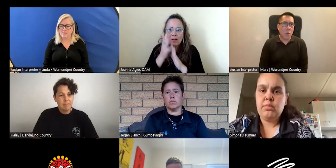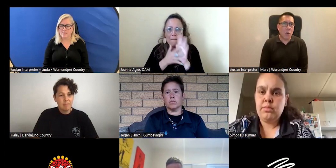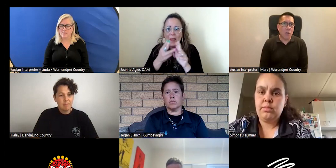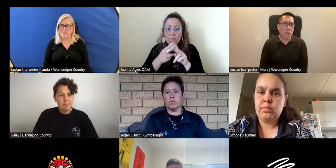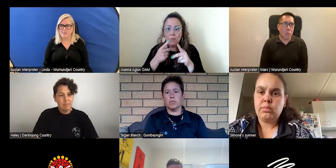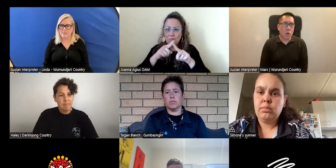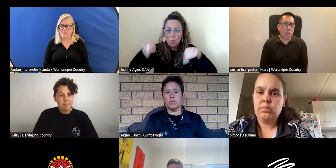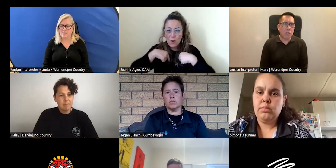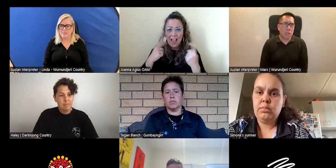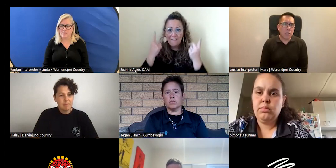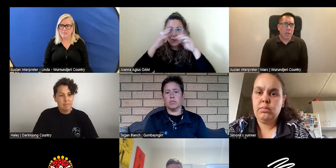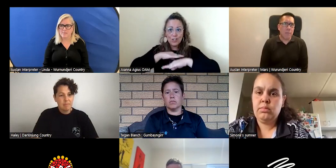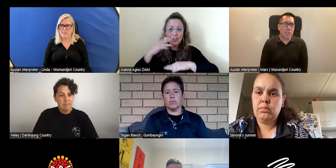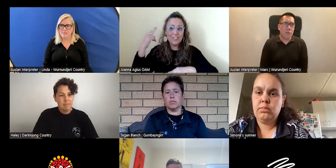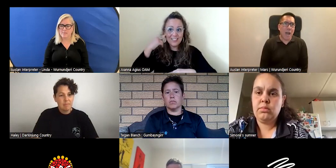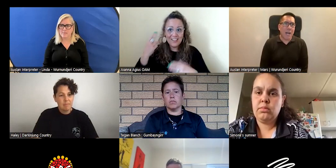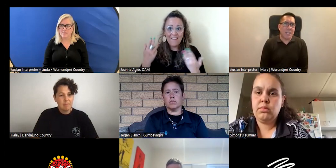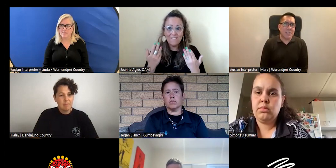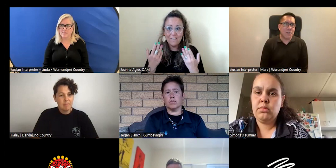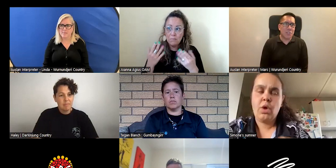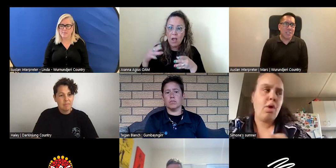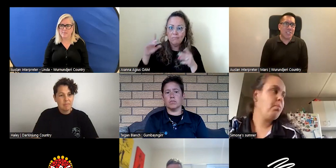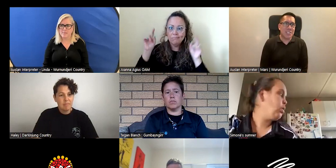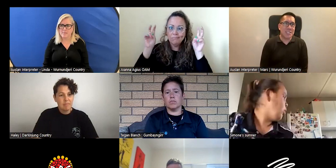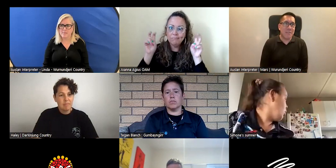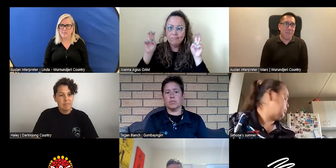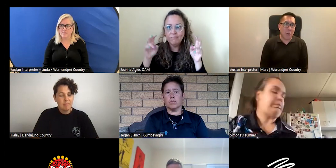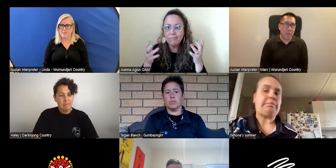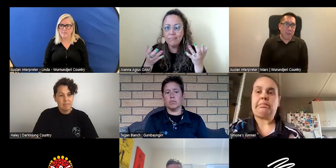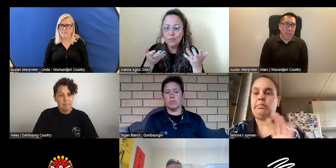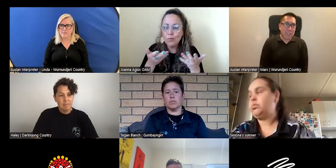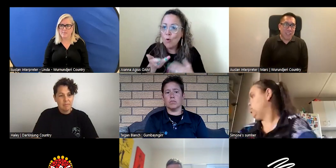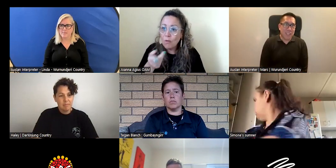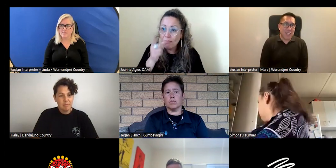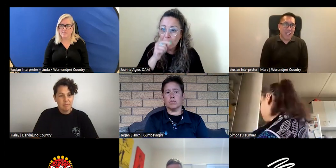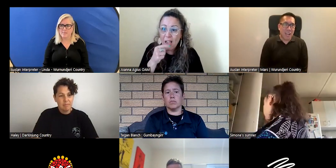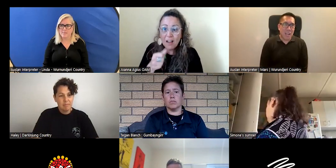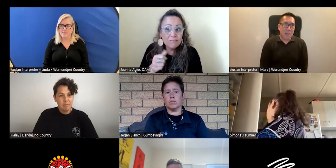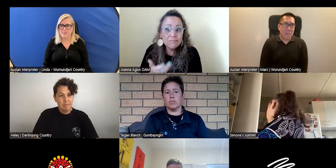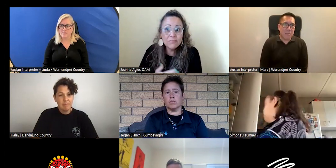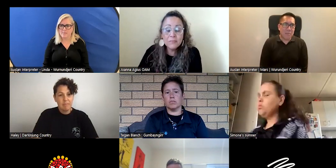just wondering what it means for us as First Nations deaf mob.